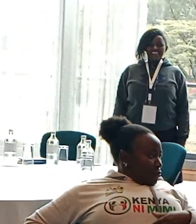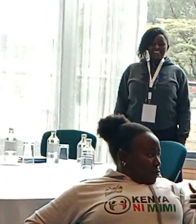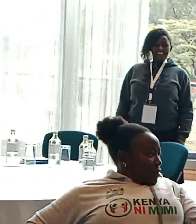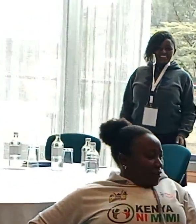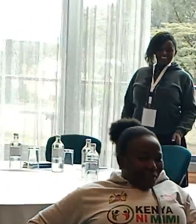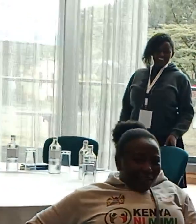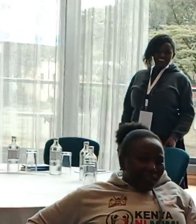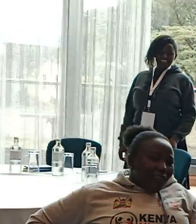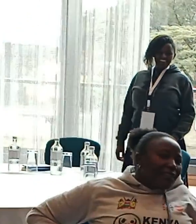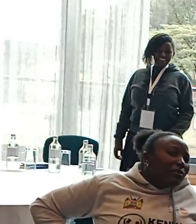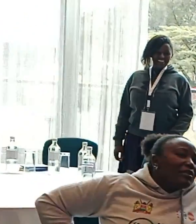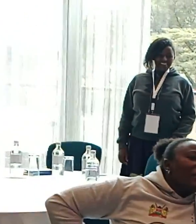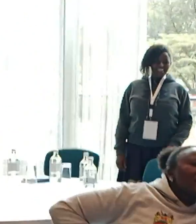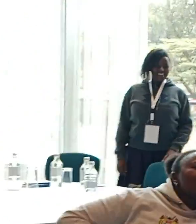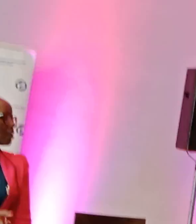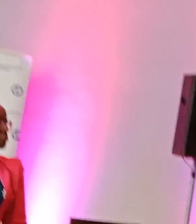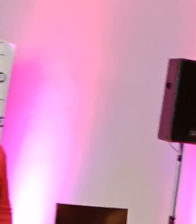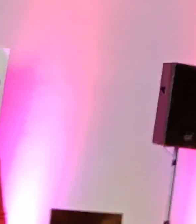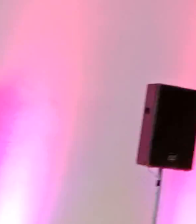Prosper.